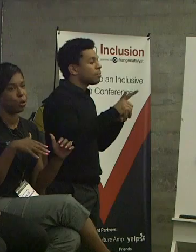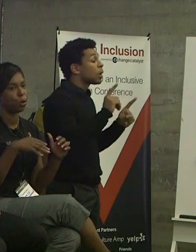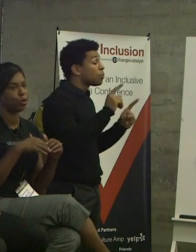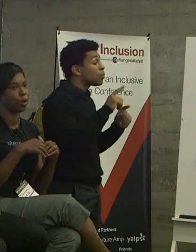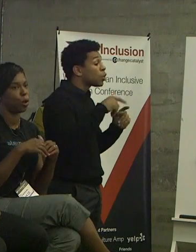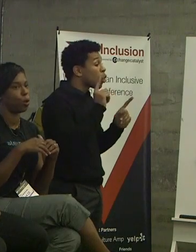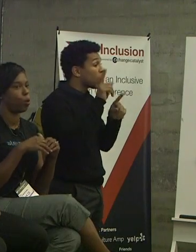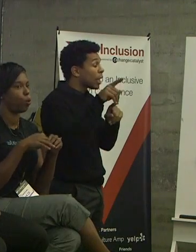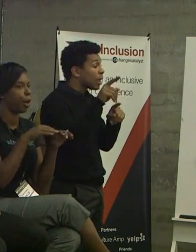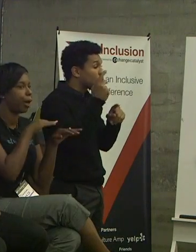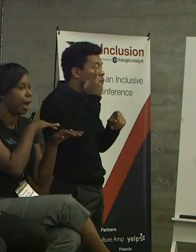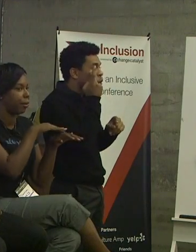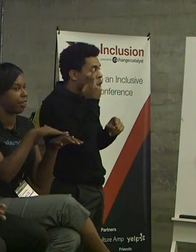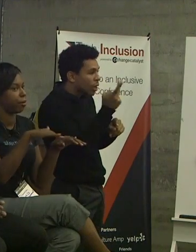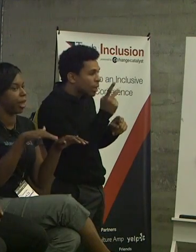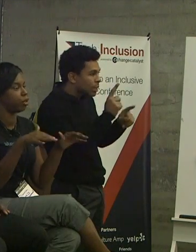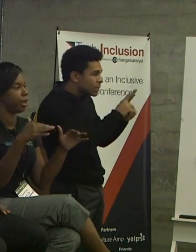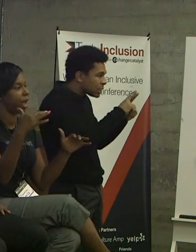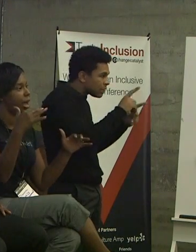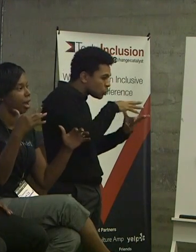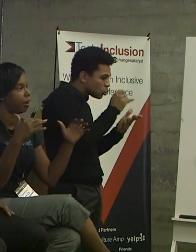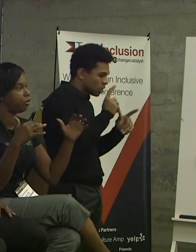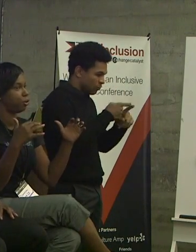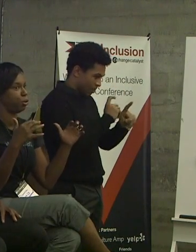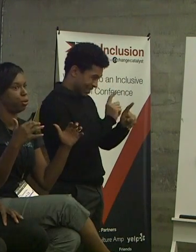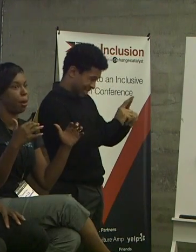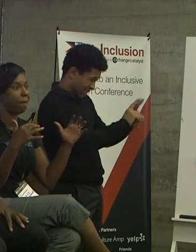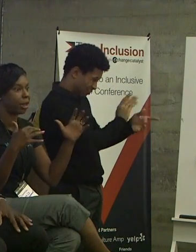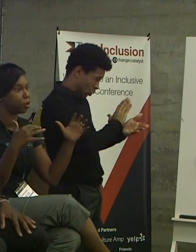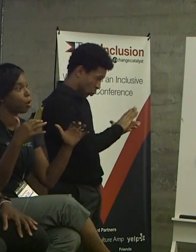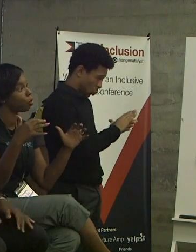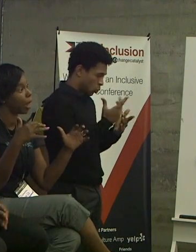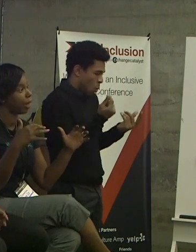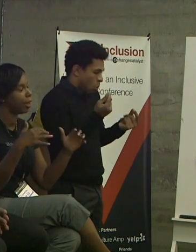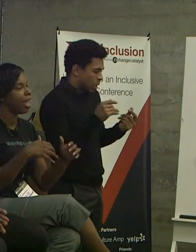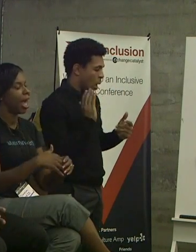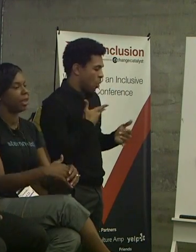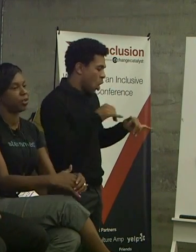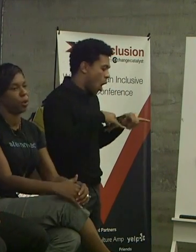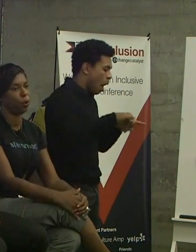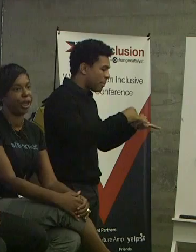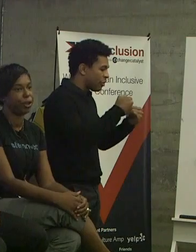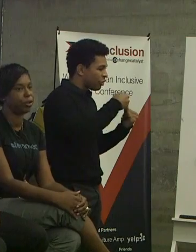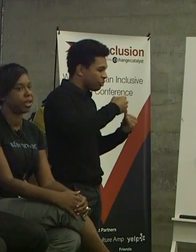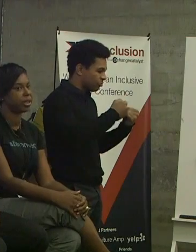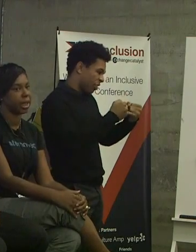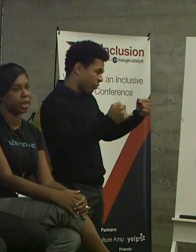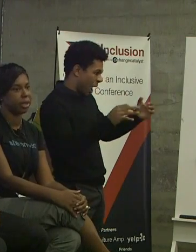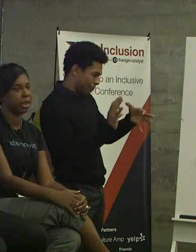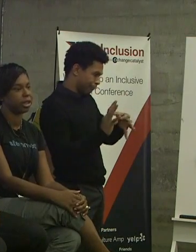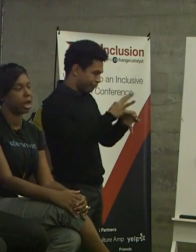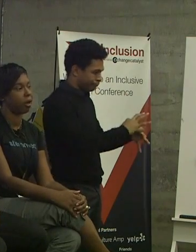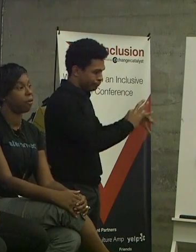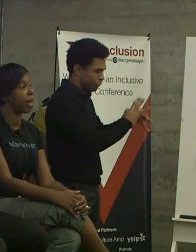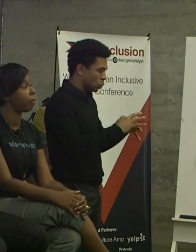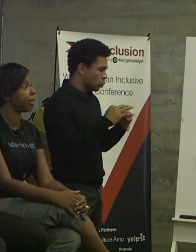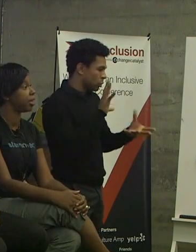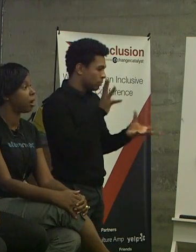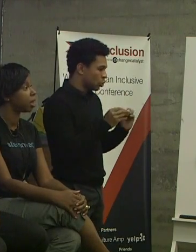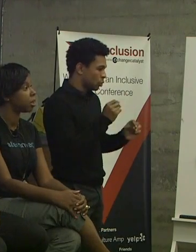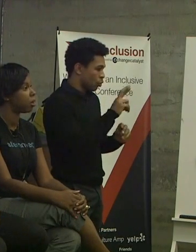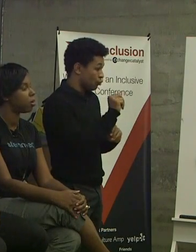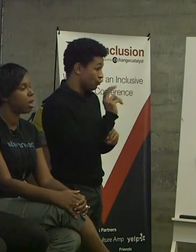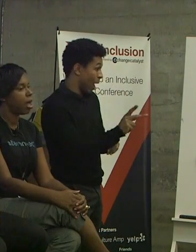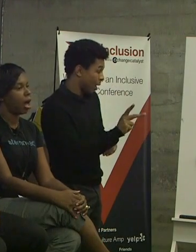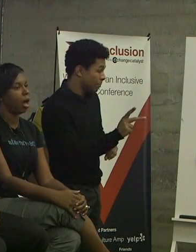different schools, so what common thread do we have to measure or rank? And so we use the assessments for that